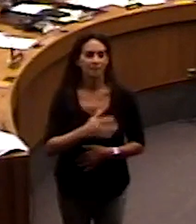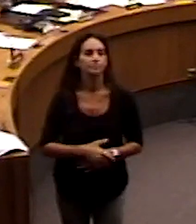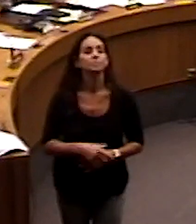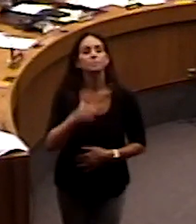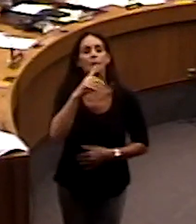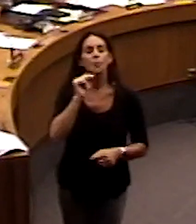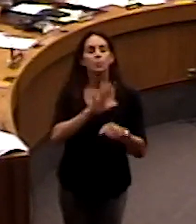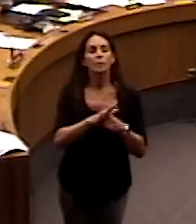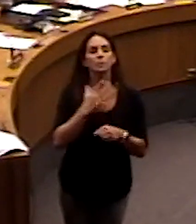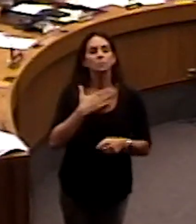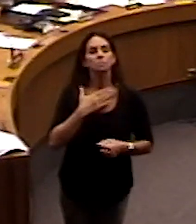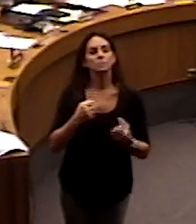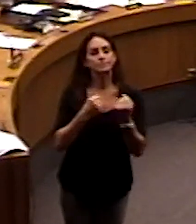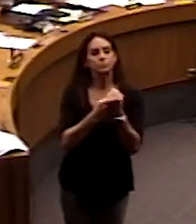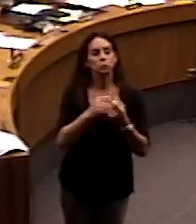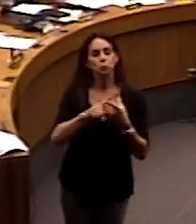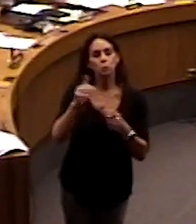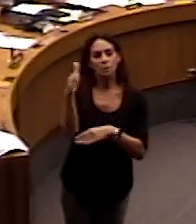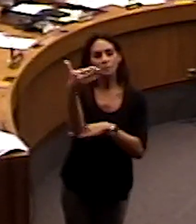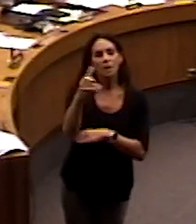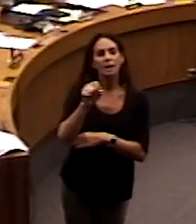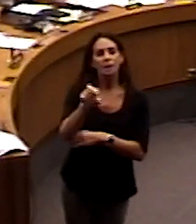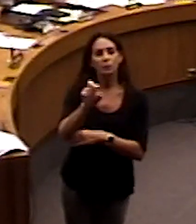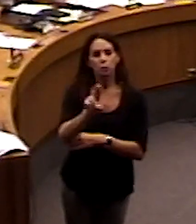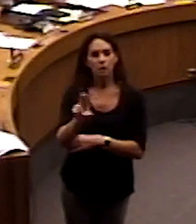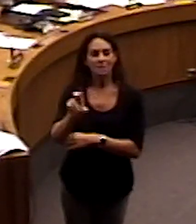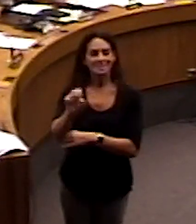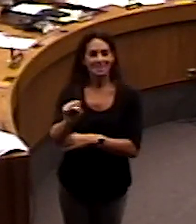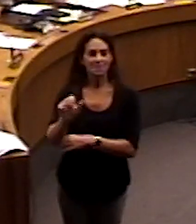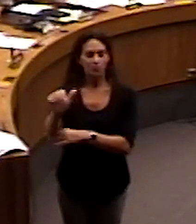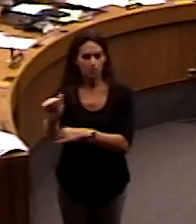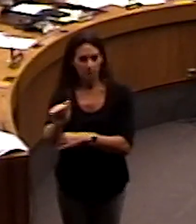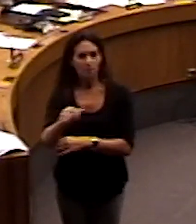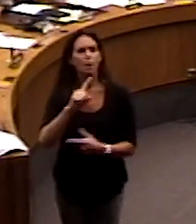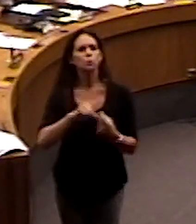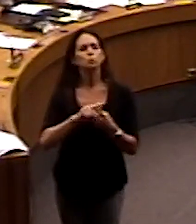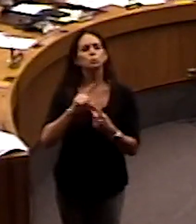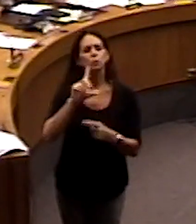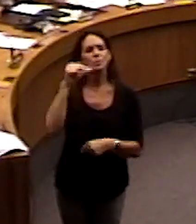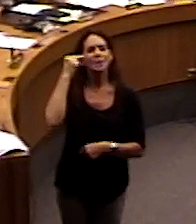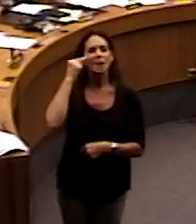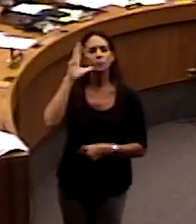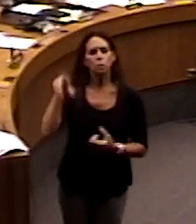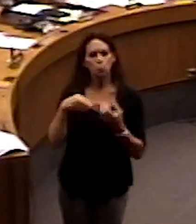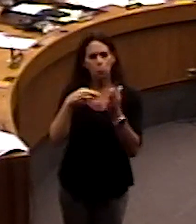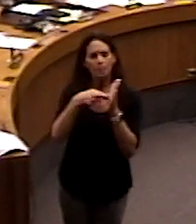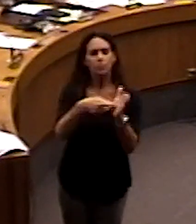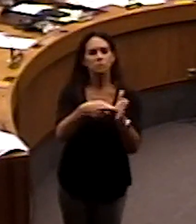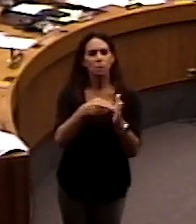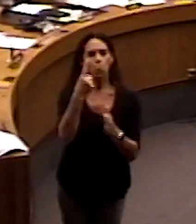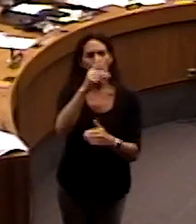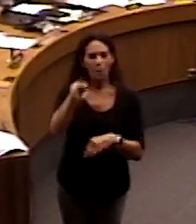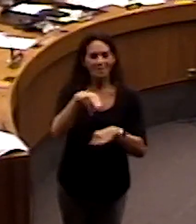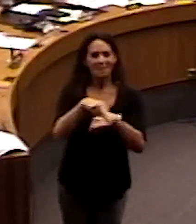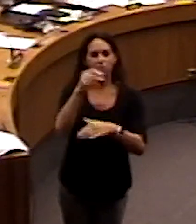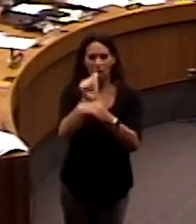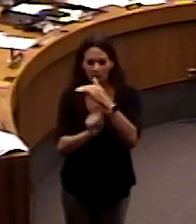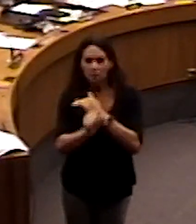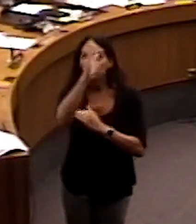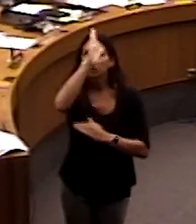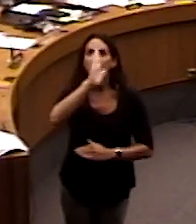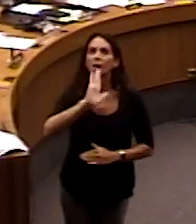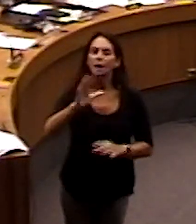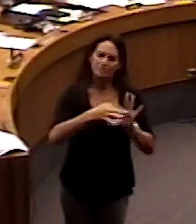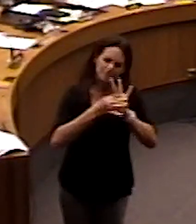Pledge allegiance to the flag of the United States of America and to the republic for which it stands, one nation, under